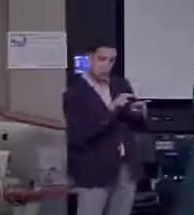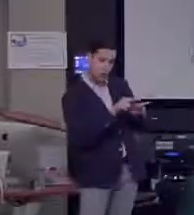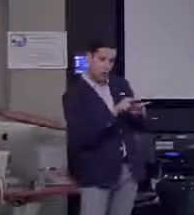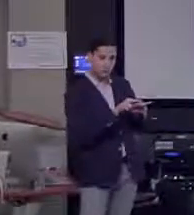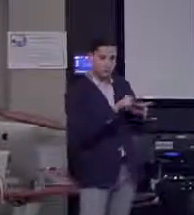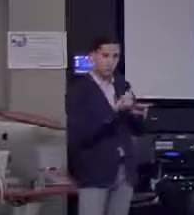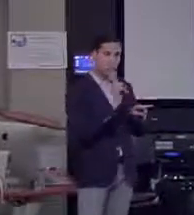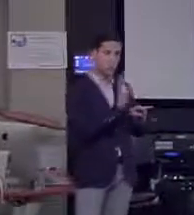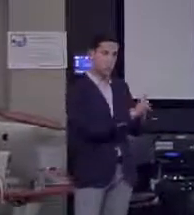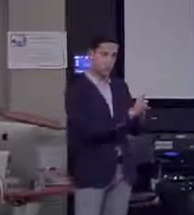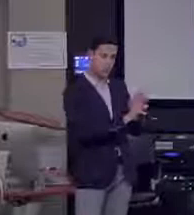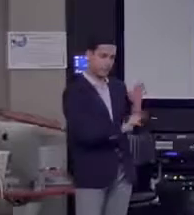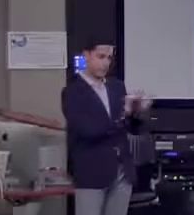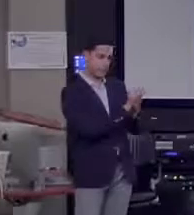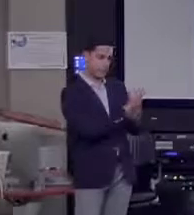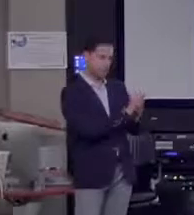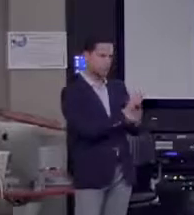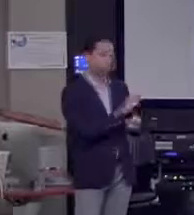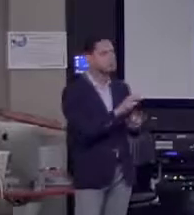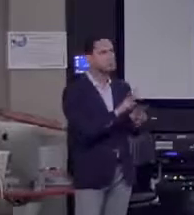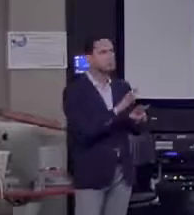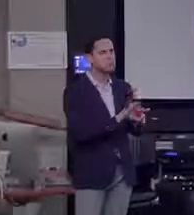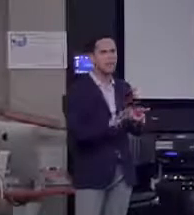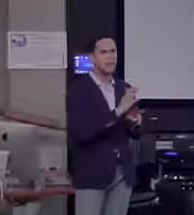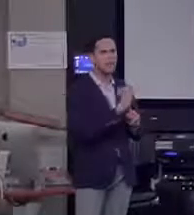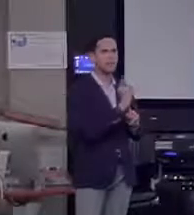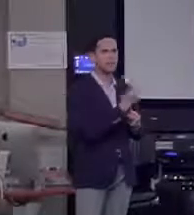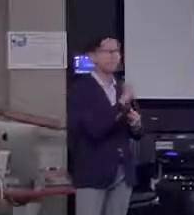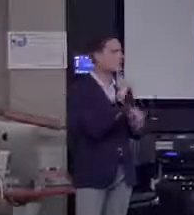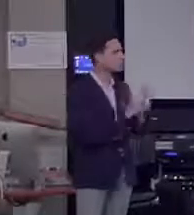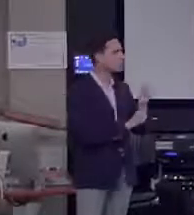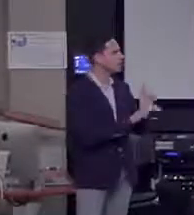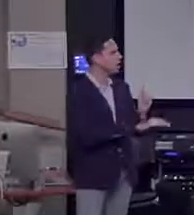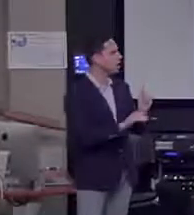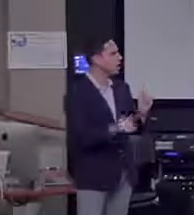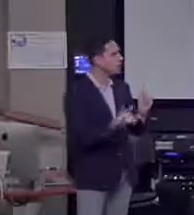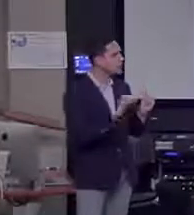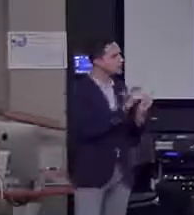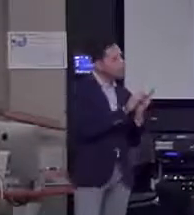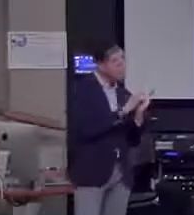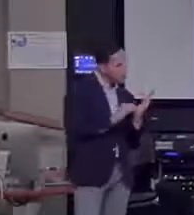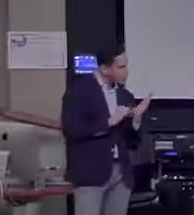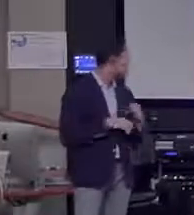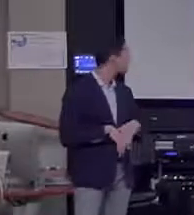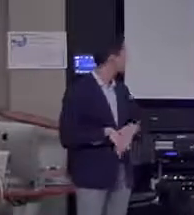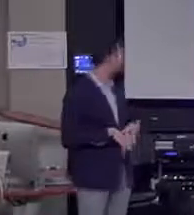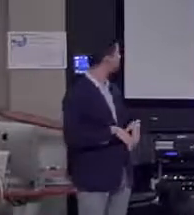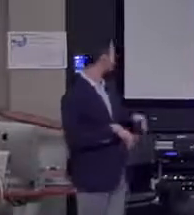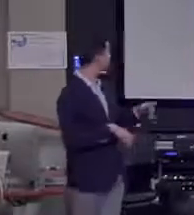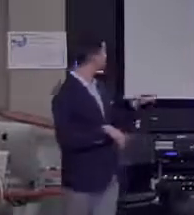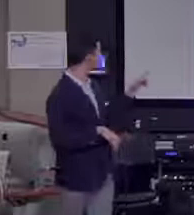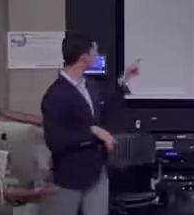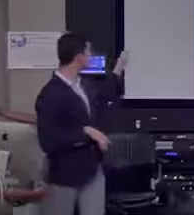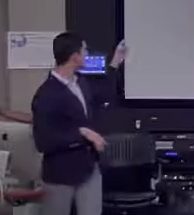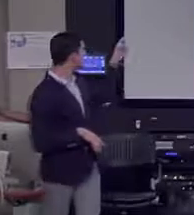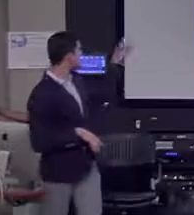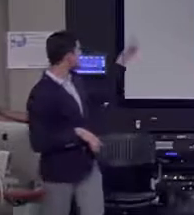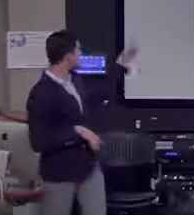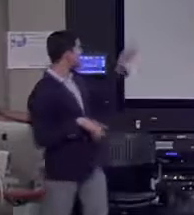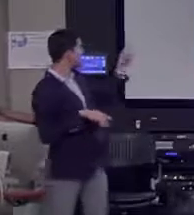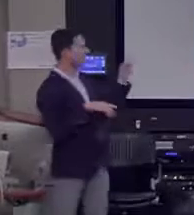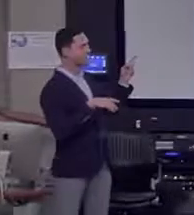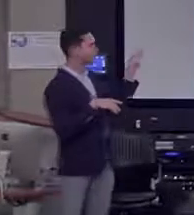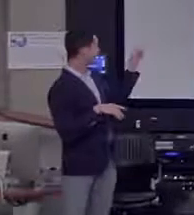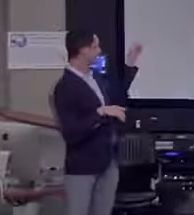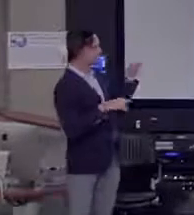variables that were all related to quality. One was symbol-infused joint engagement. That sounds very fancy, but